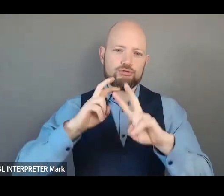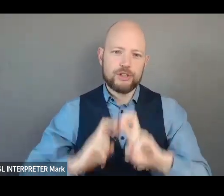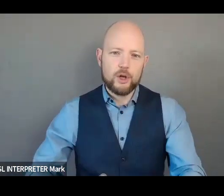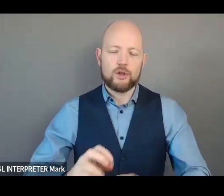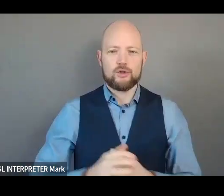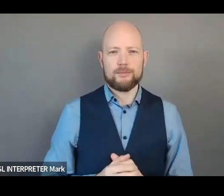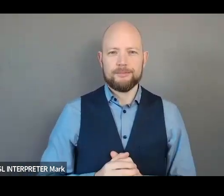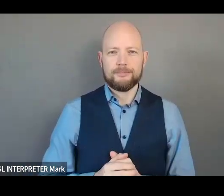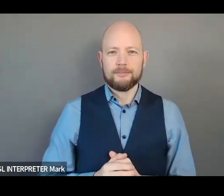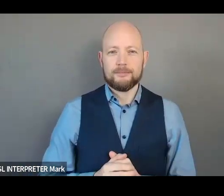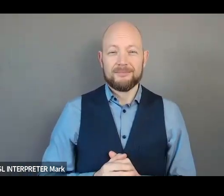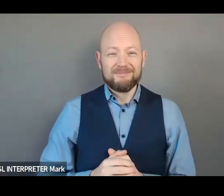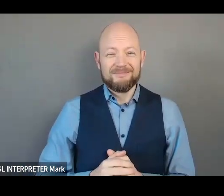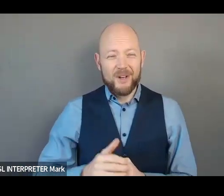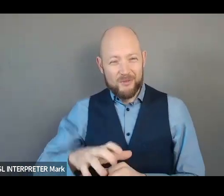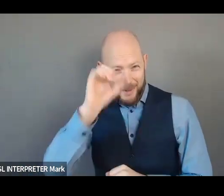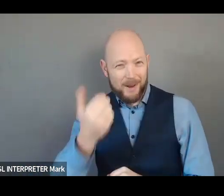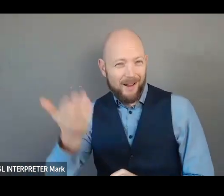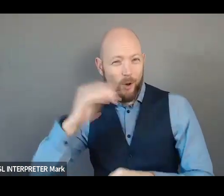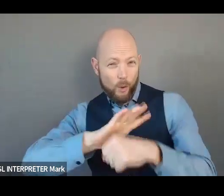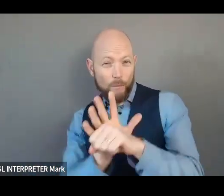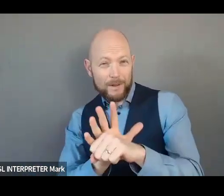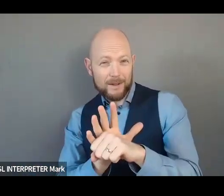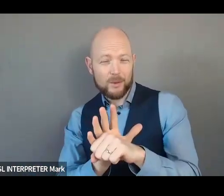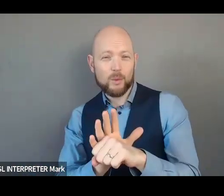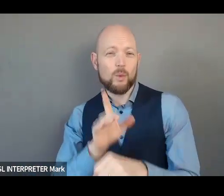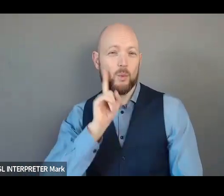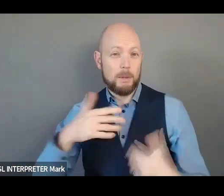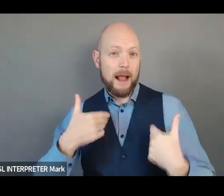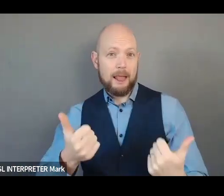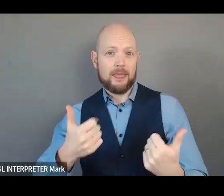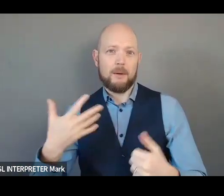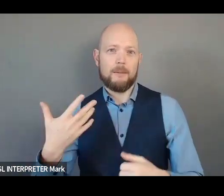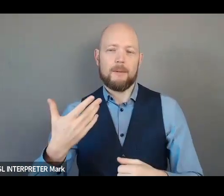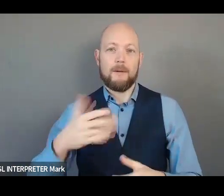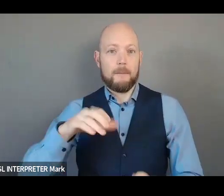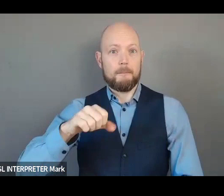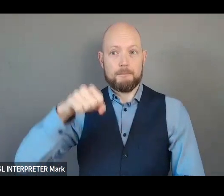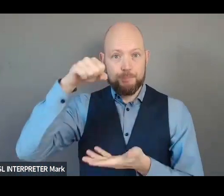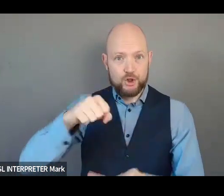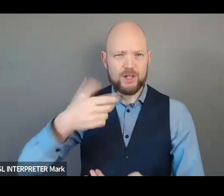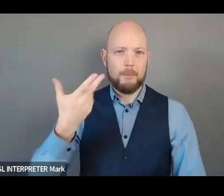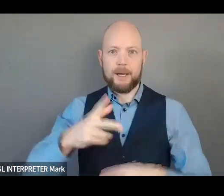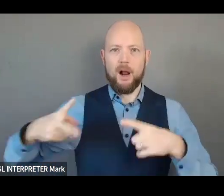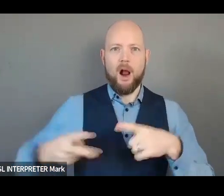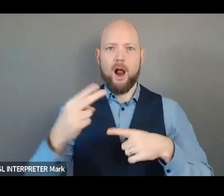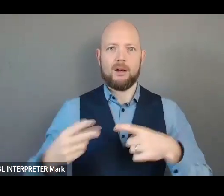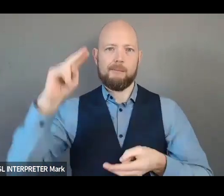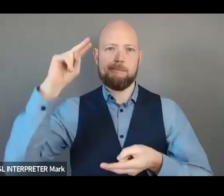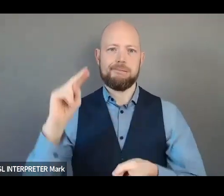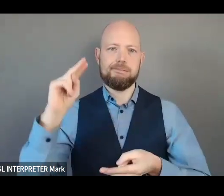cuts to women's health during the pandemic, very little research into women's health. So it needs to be seen as kind of wider of a part of our